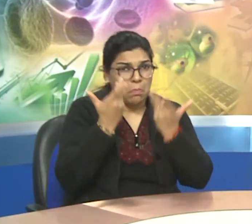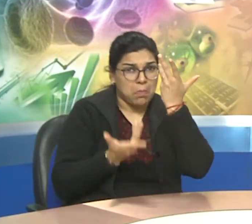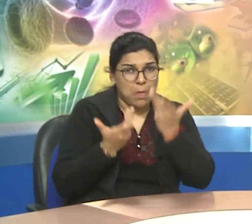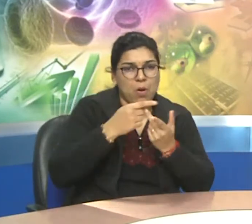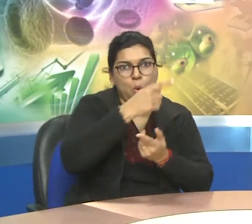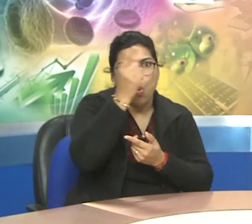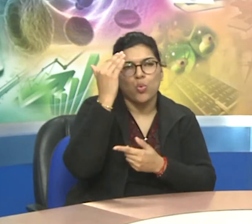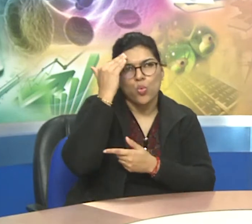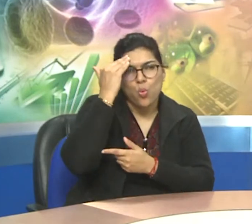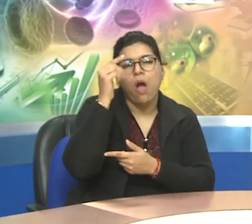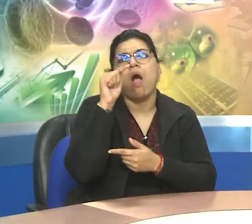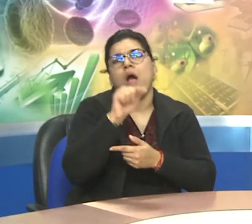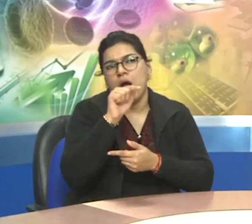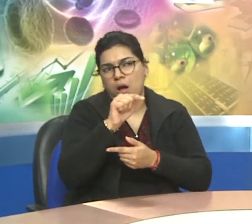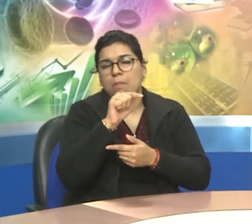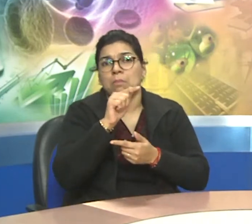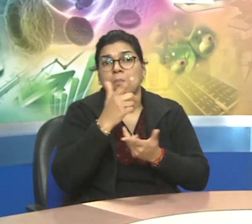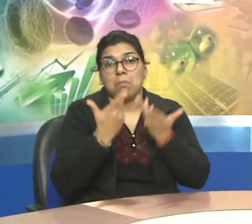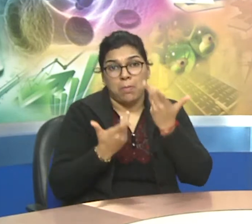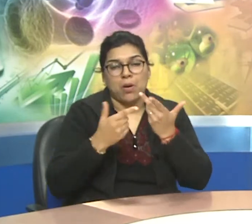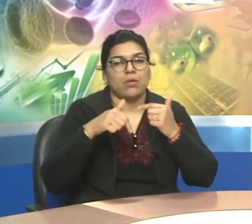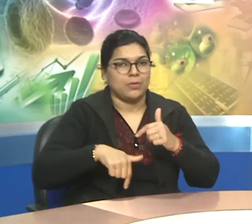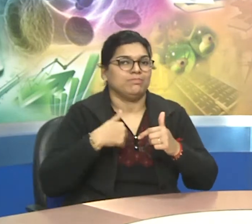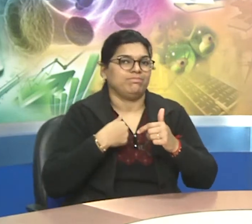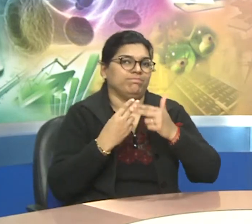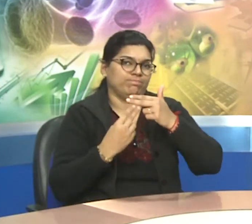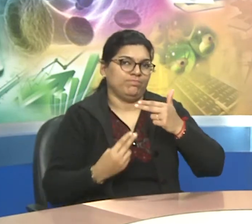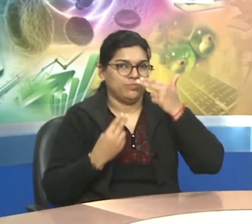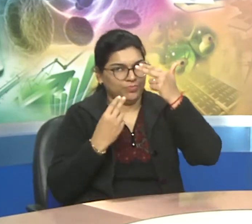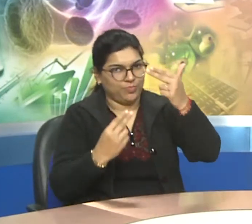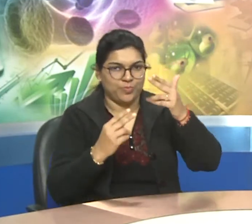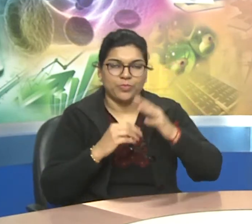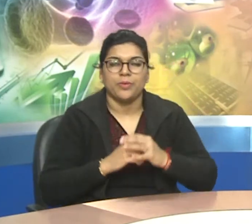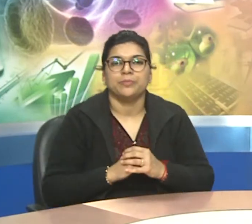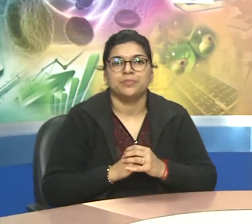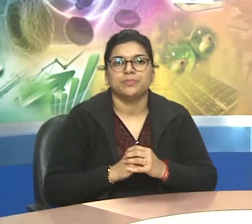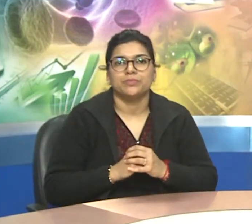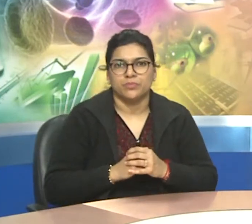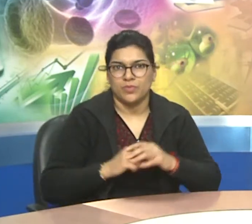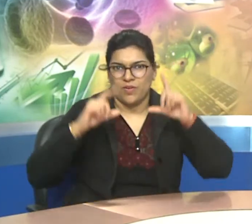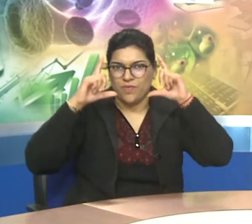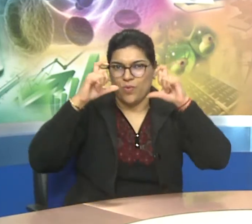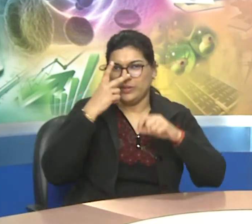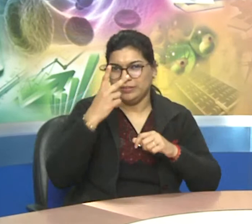This story explains so many good things about